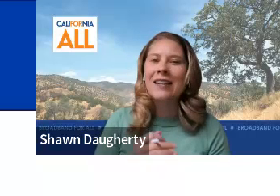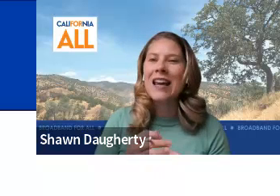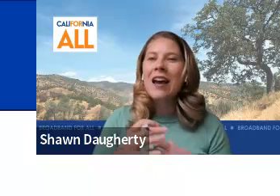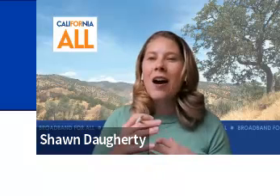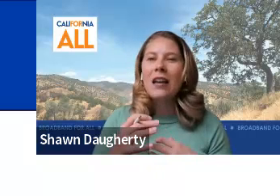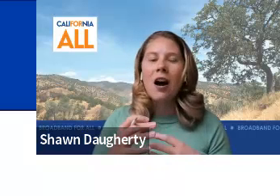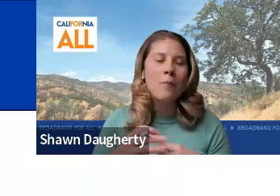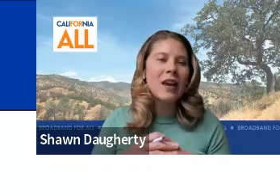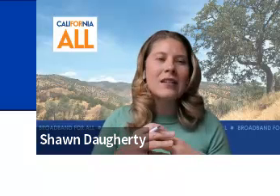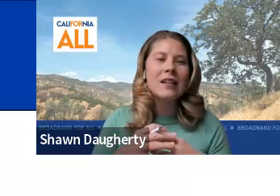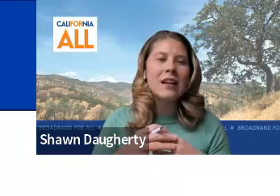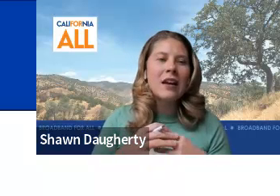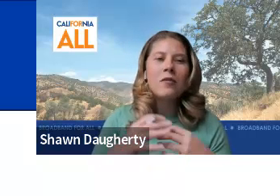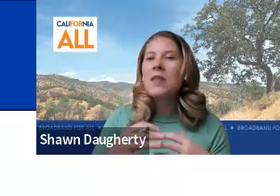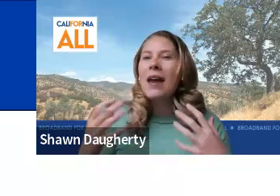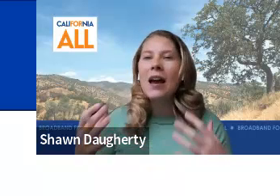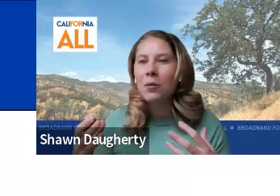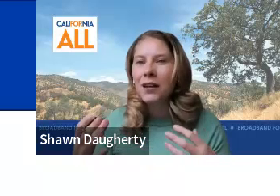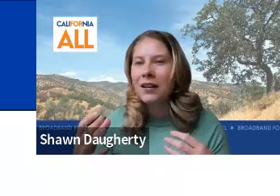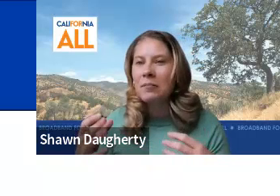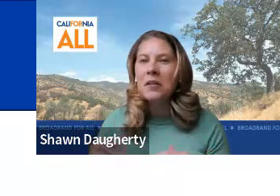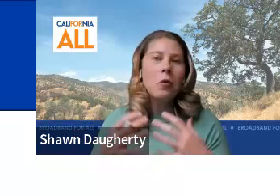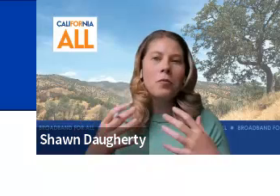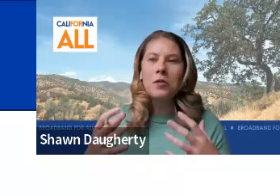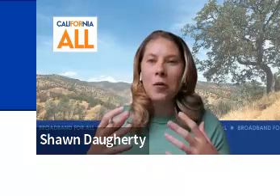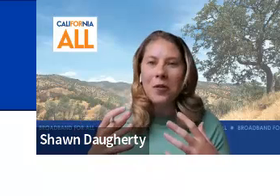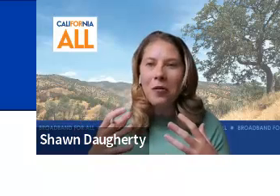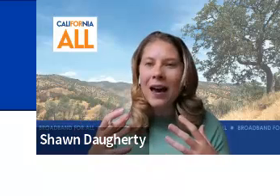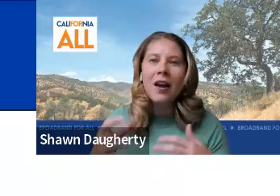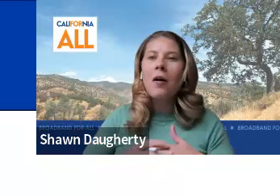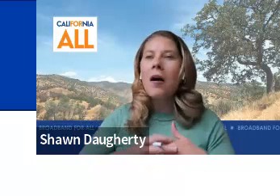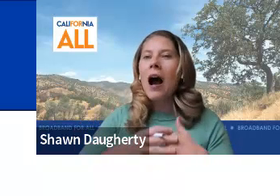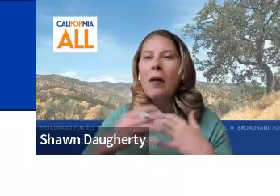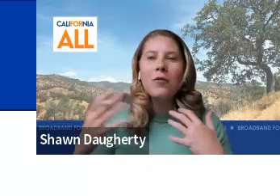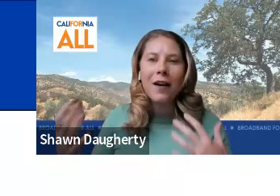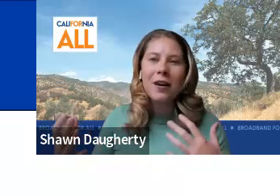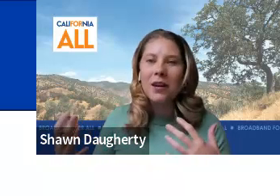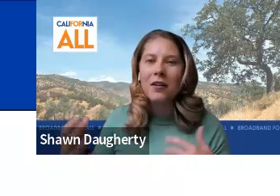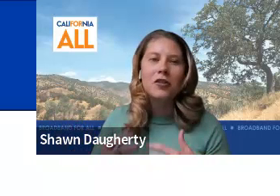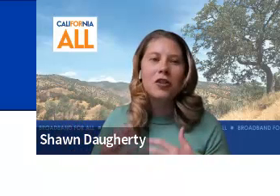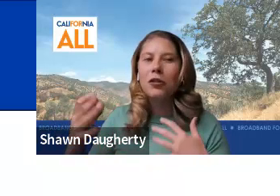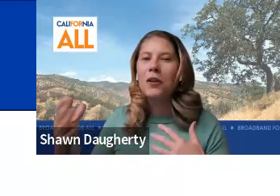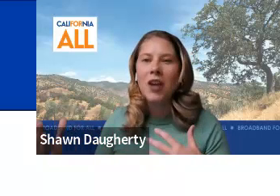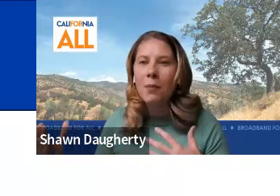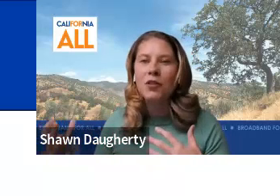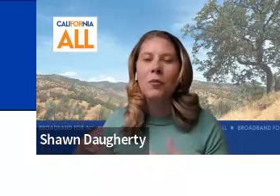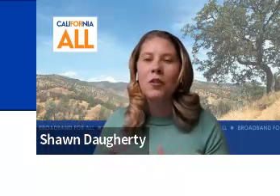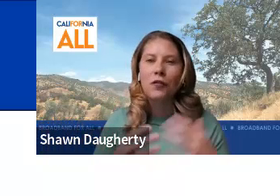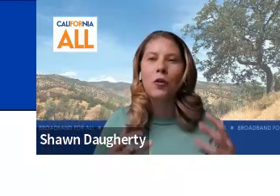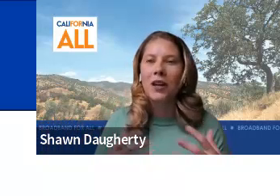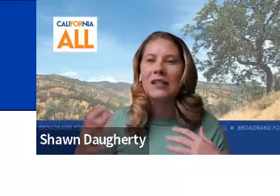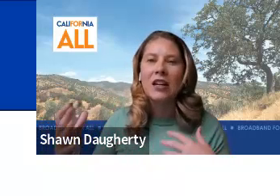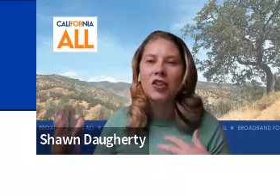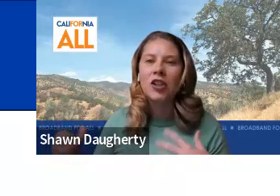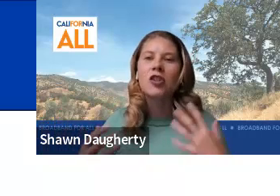done. And they may have completed it. You don't know that. I would rather them hear 2-3 times from